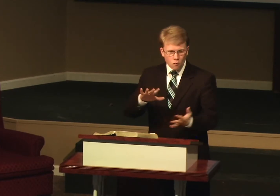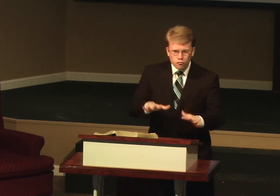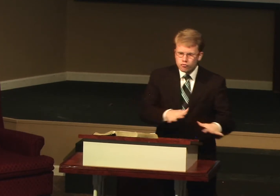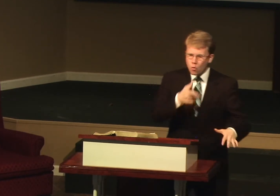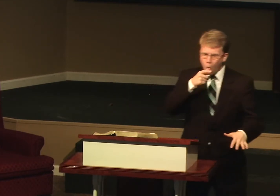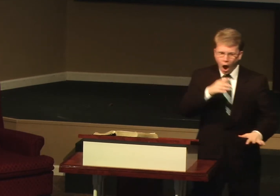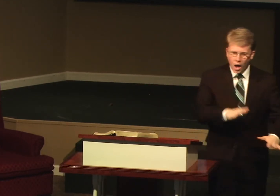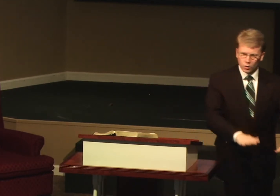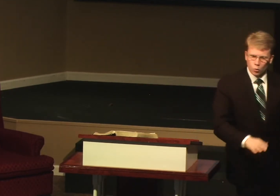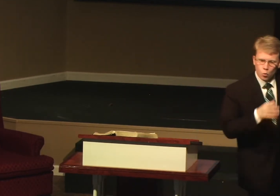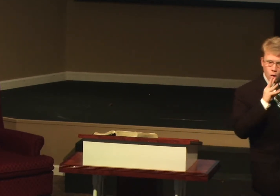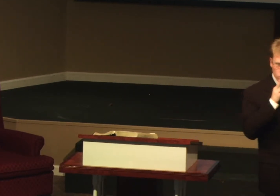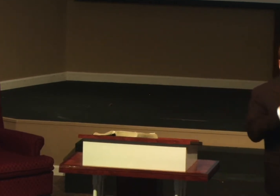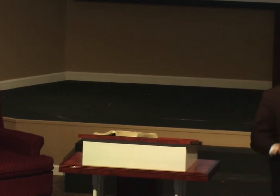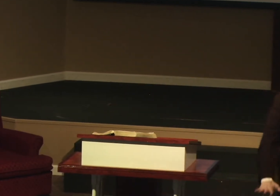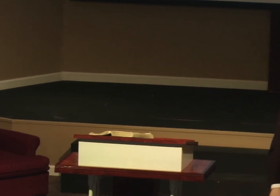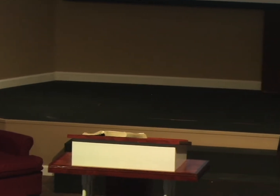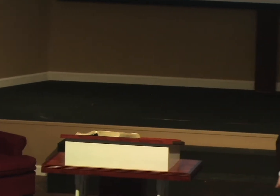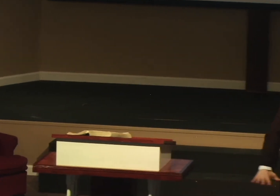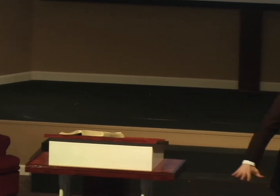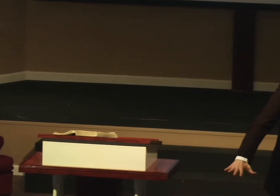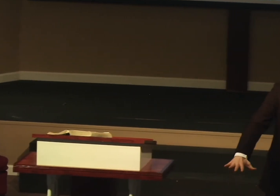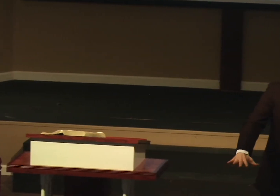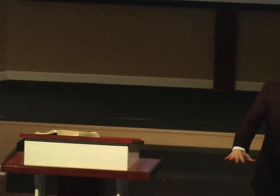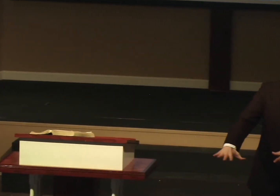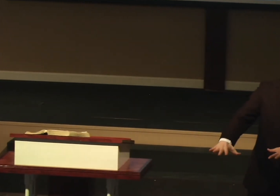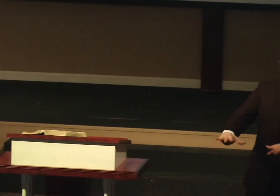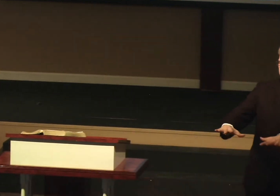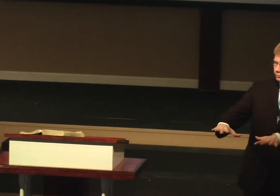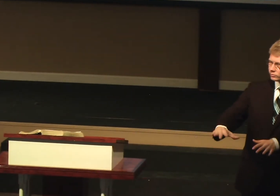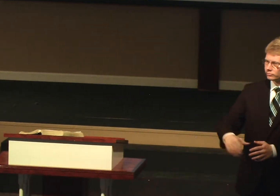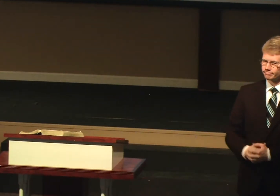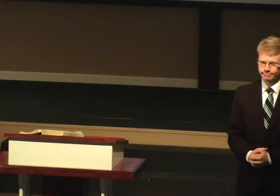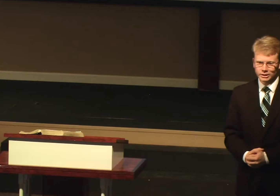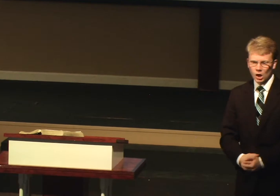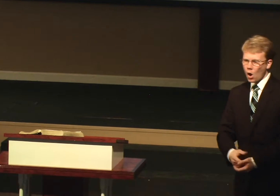still going to come. It says the rain descended and the floods came.